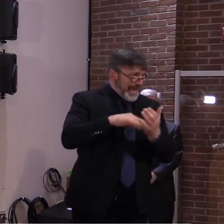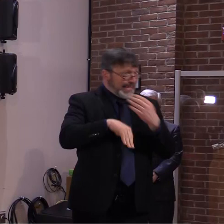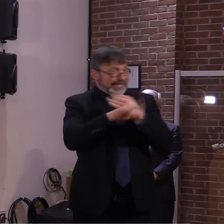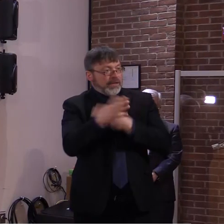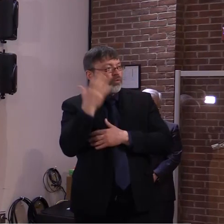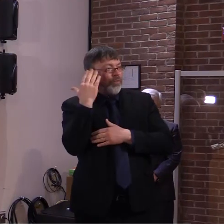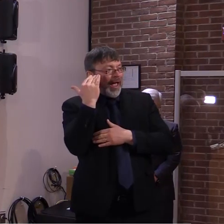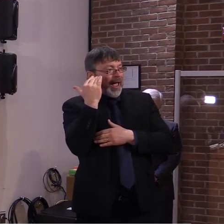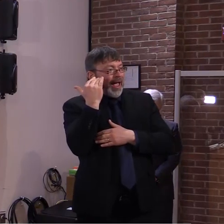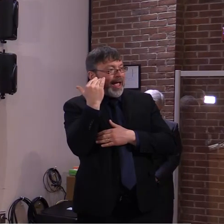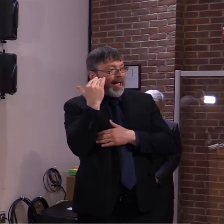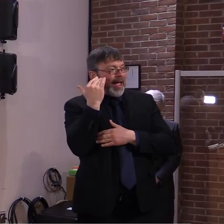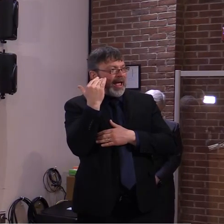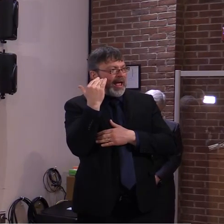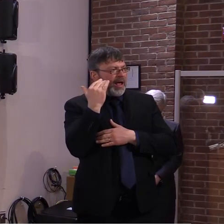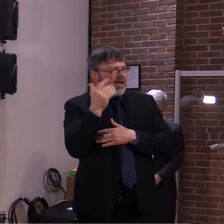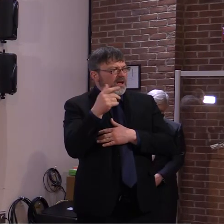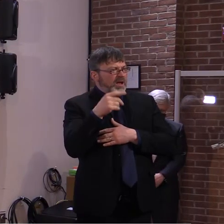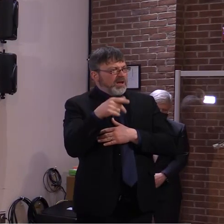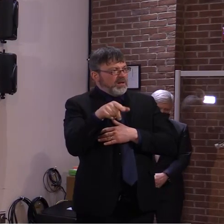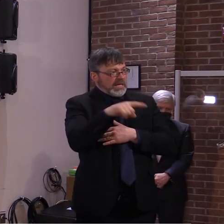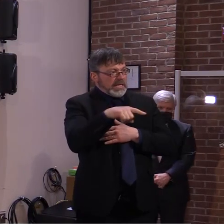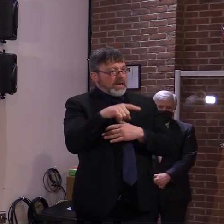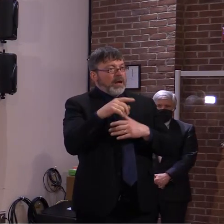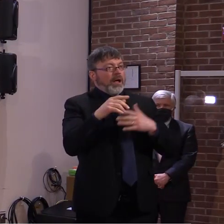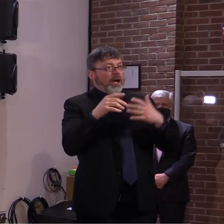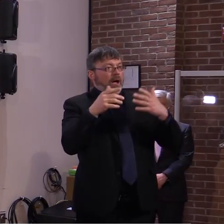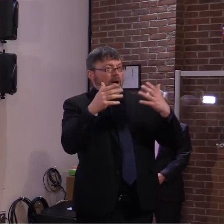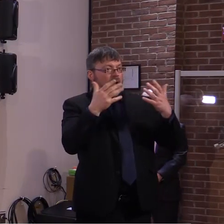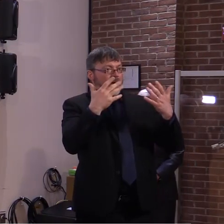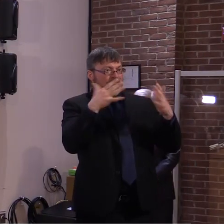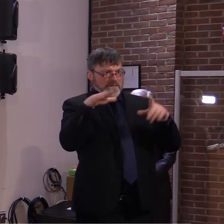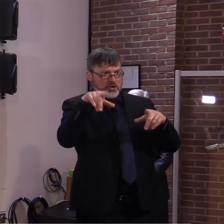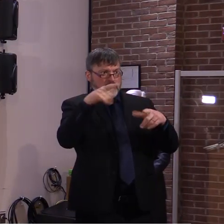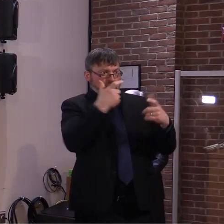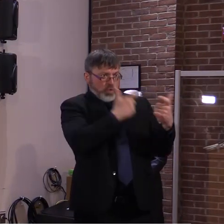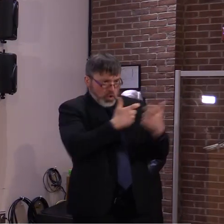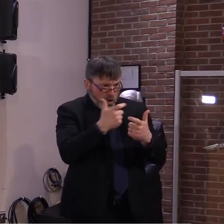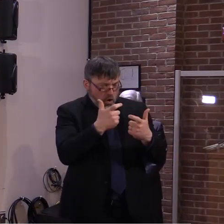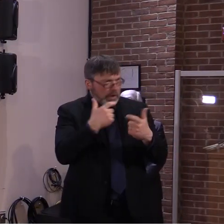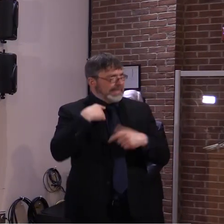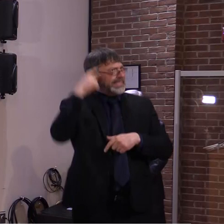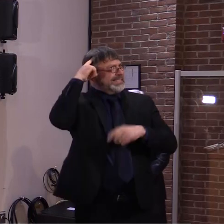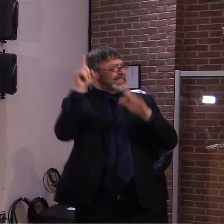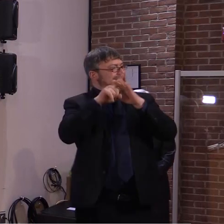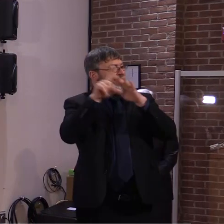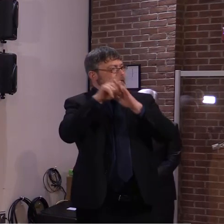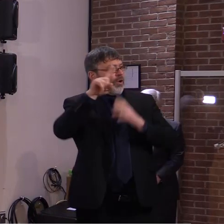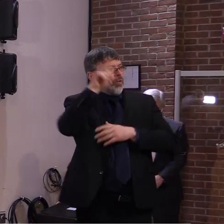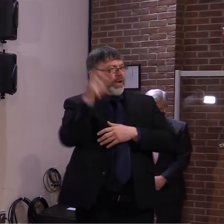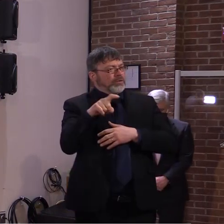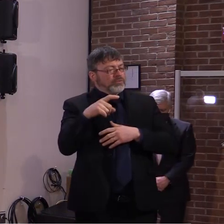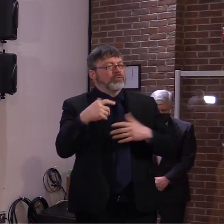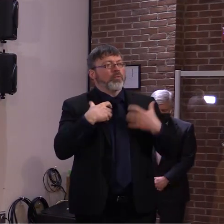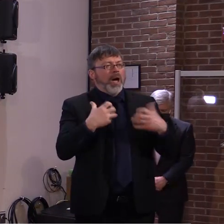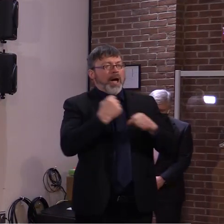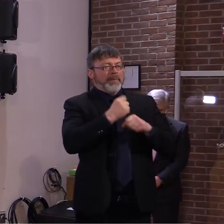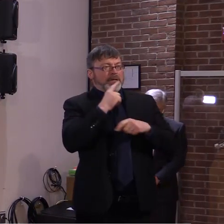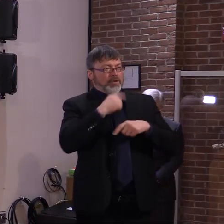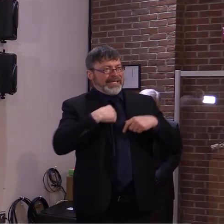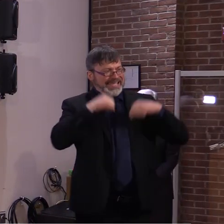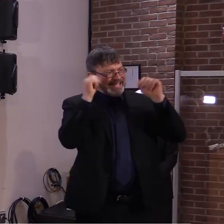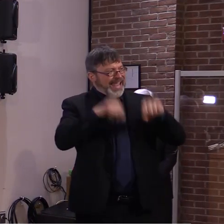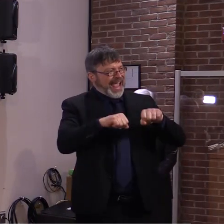recorded session, the real goal of this is to get at each person's concerns. and make sure that we have a frank discussion about